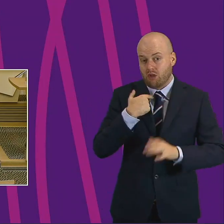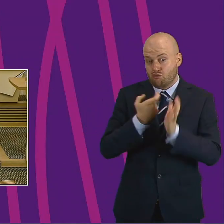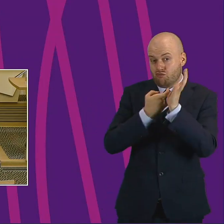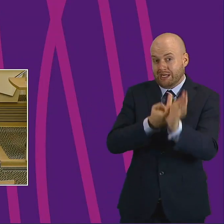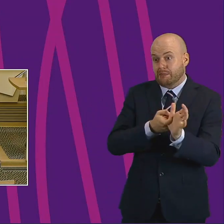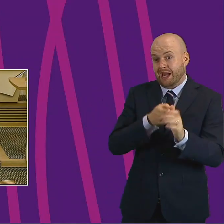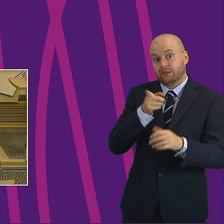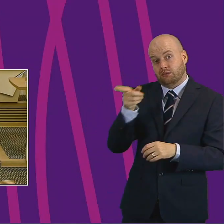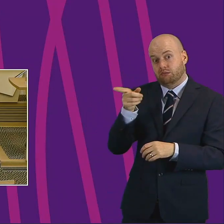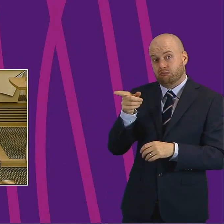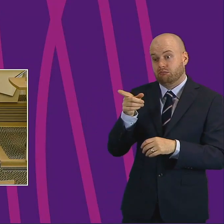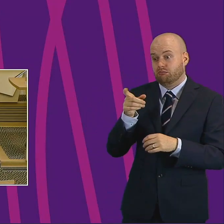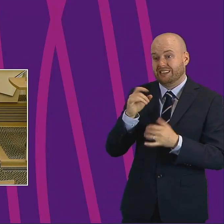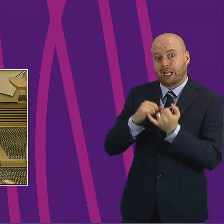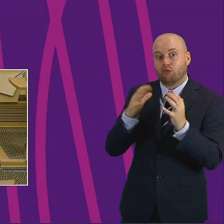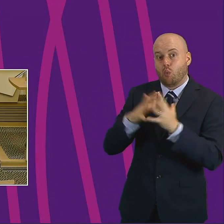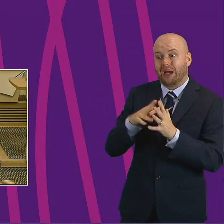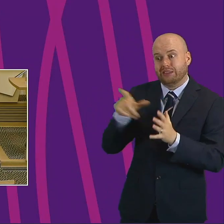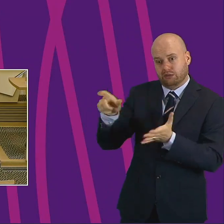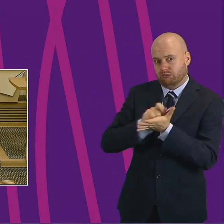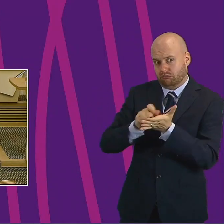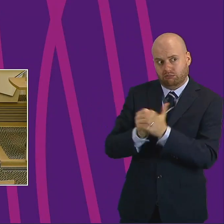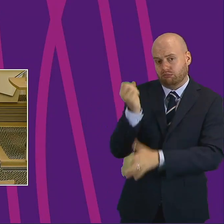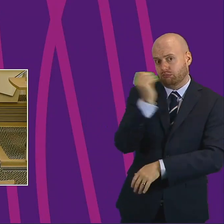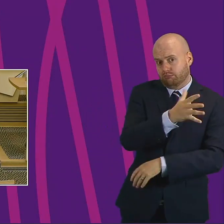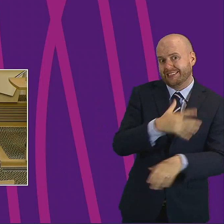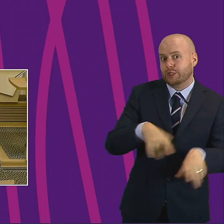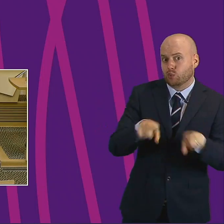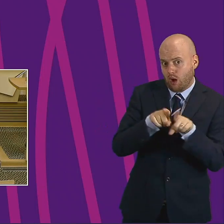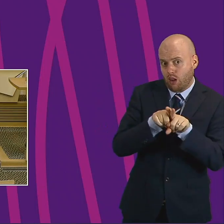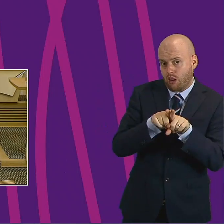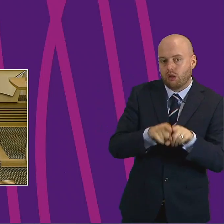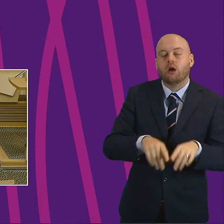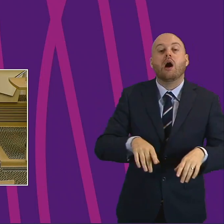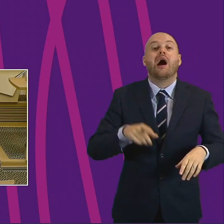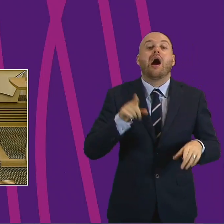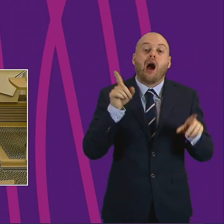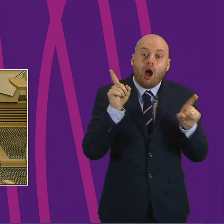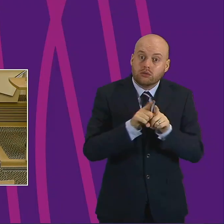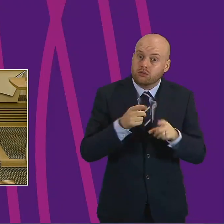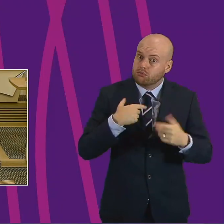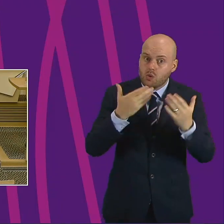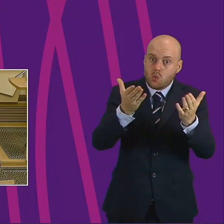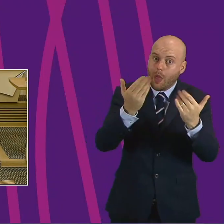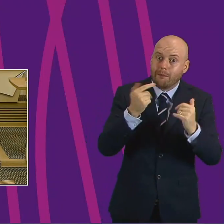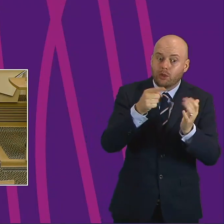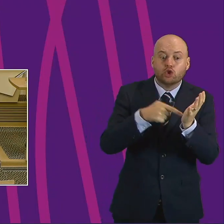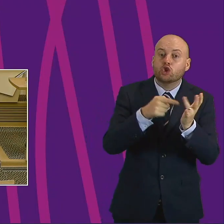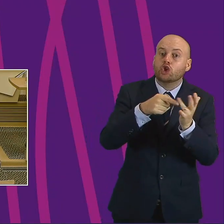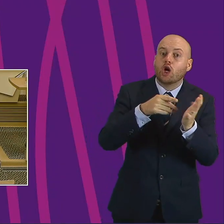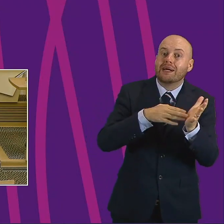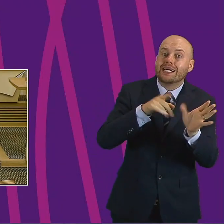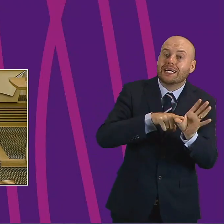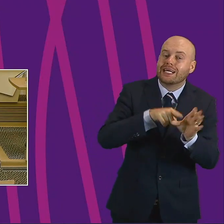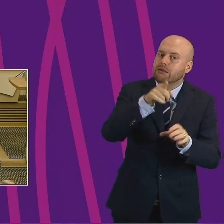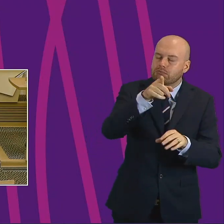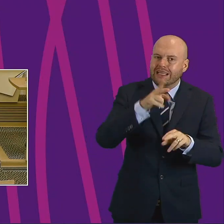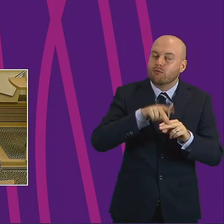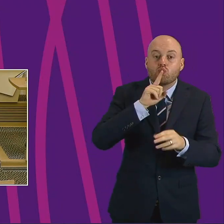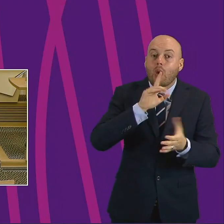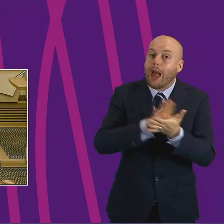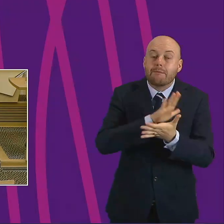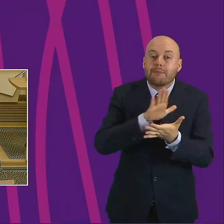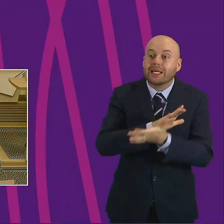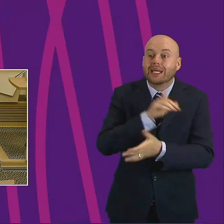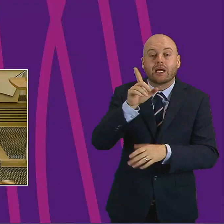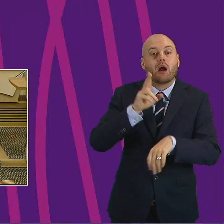undoubtedly respond. But also, if Tommy is equally unhappy with Police Scotland's actions in this regard, in this particular